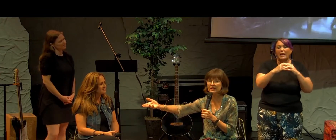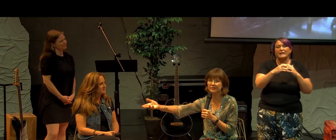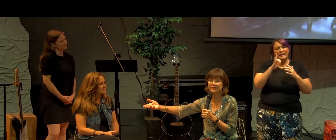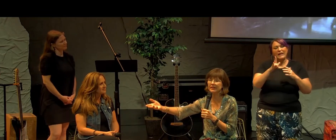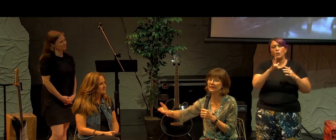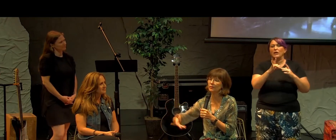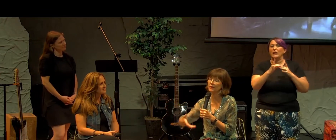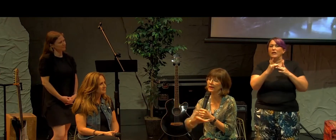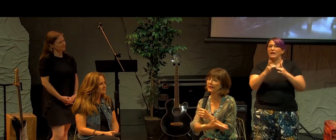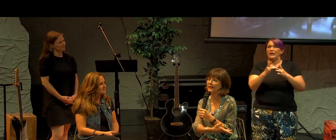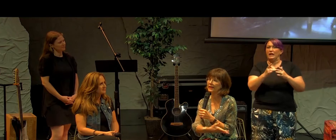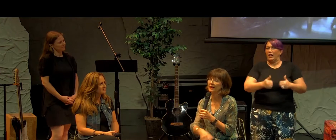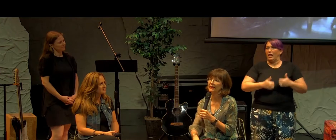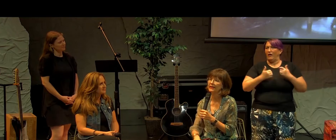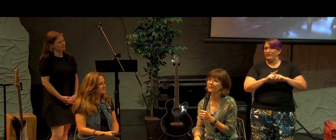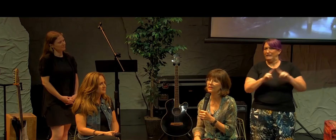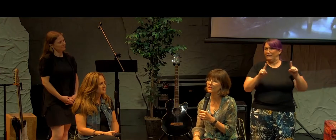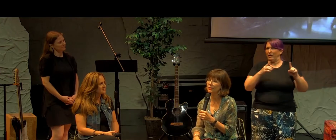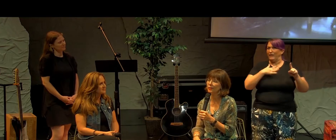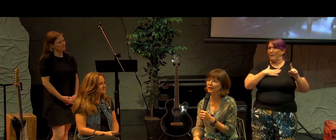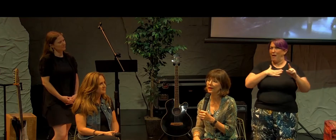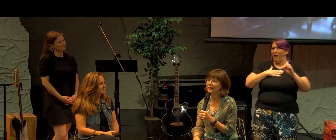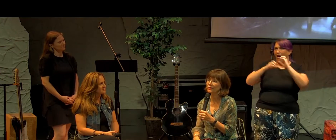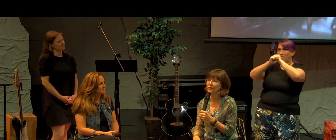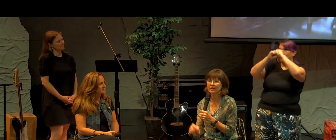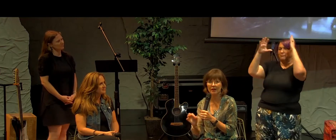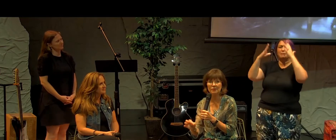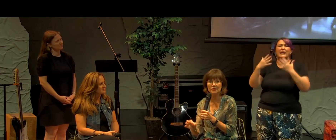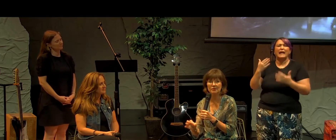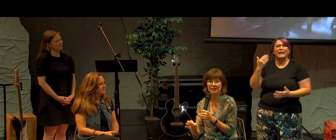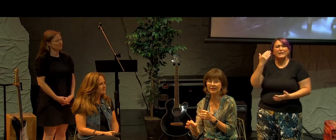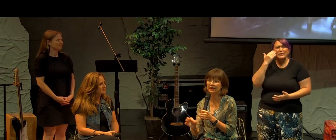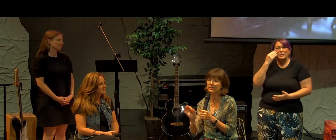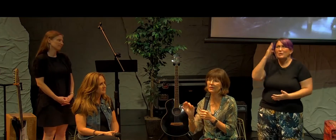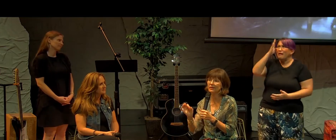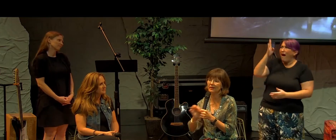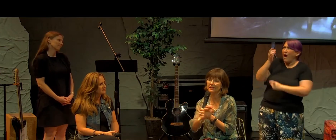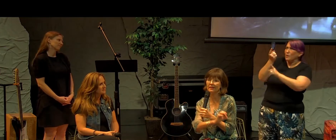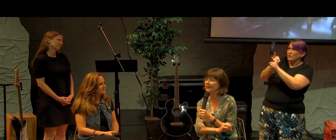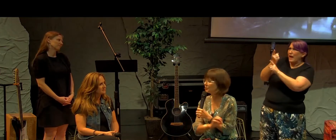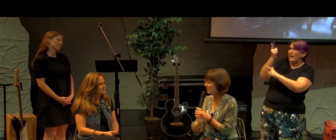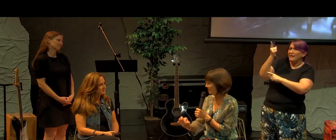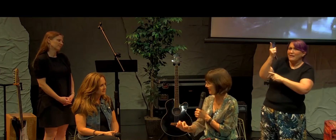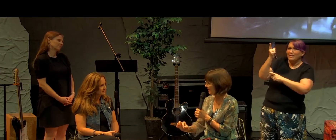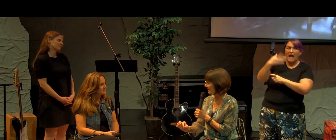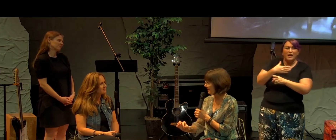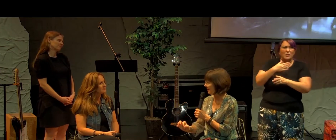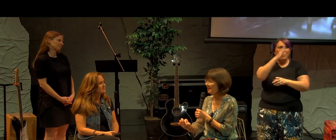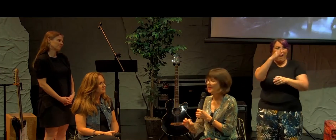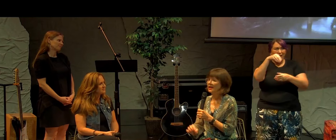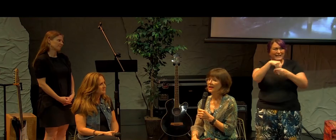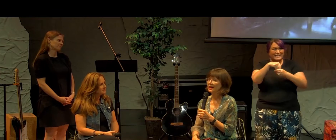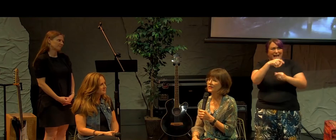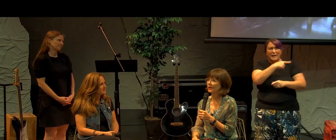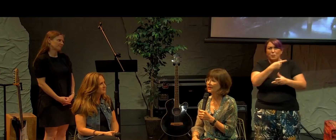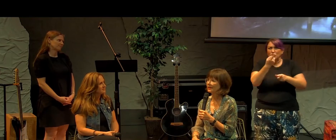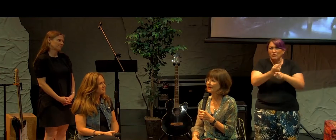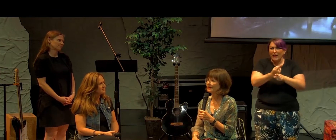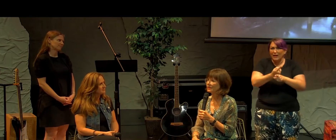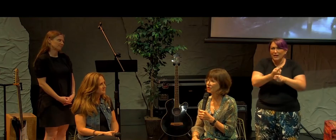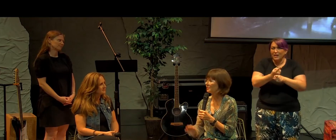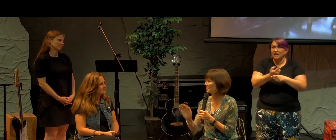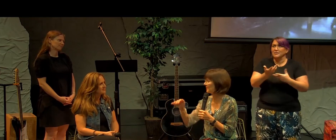very different than what I had envisioned. But I knew that God was right, and I knew that God in him was right. And so I